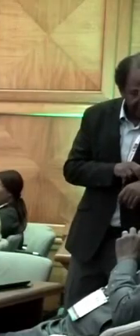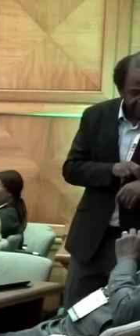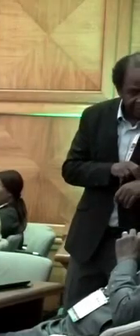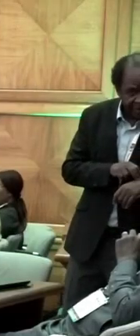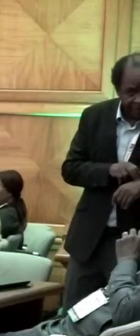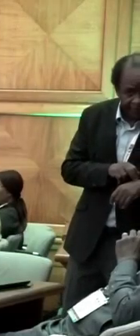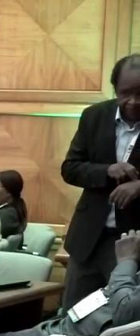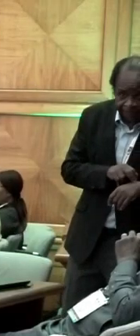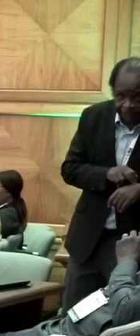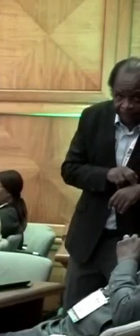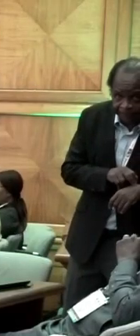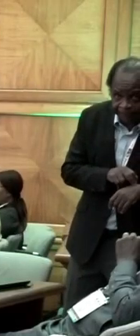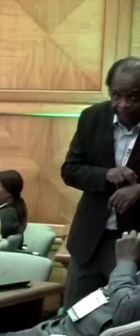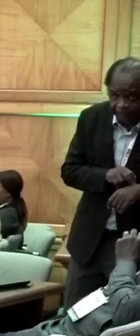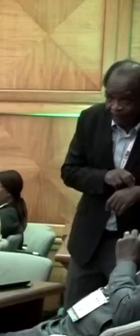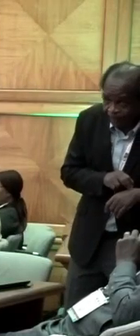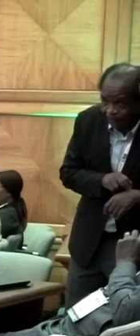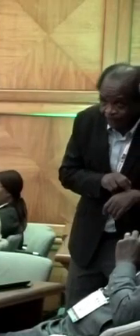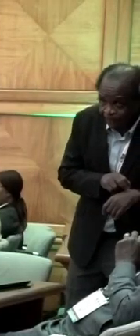or understanding,